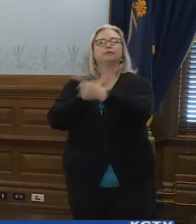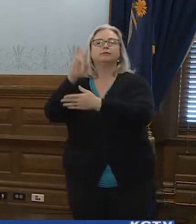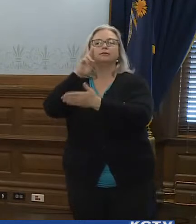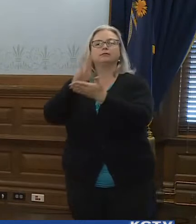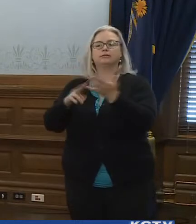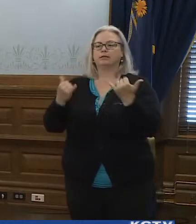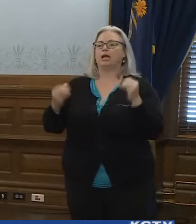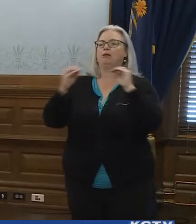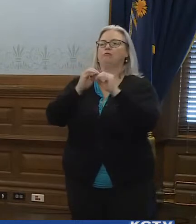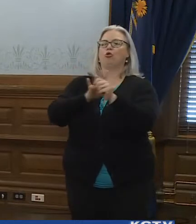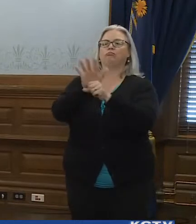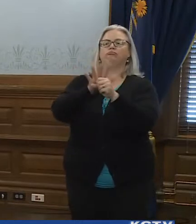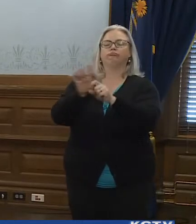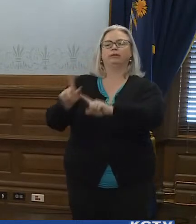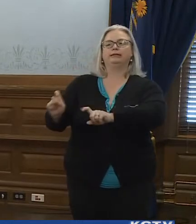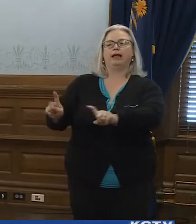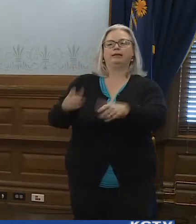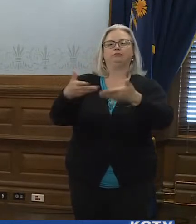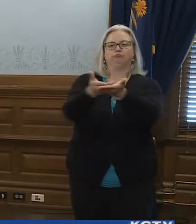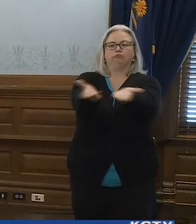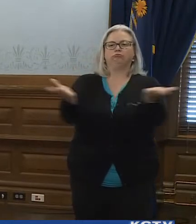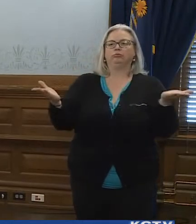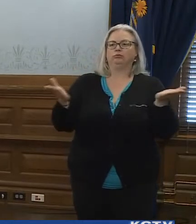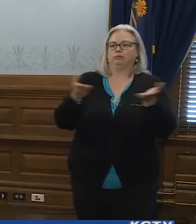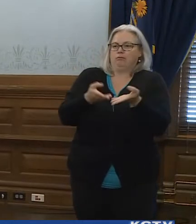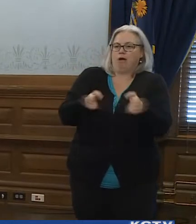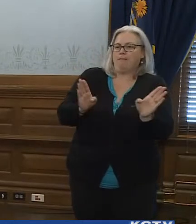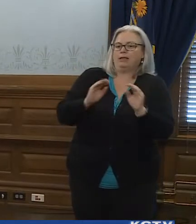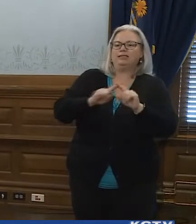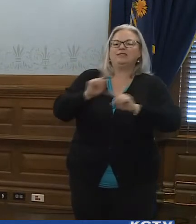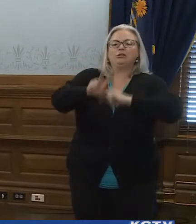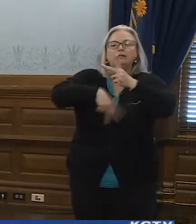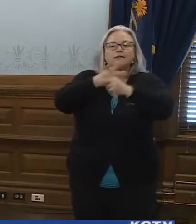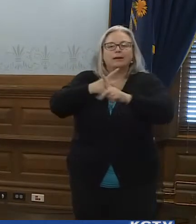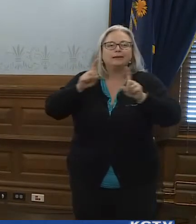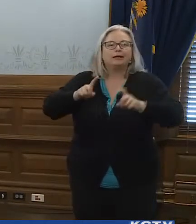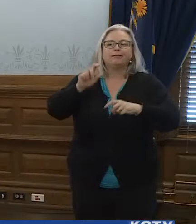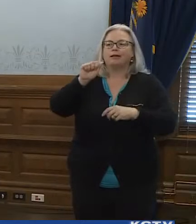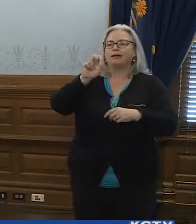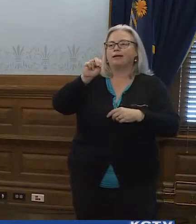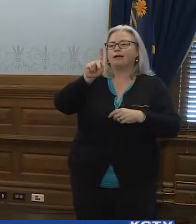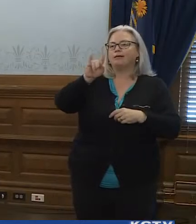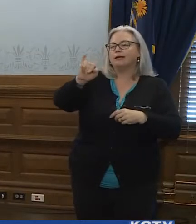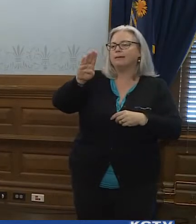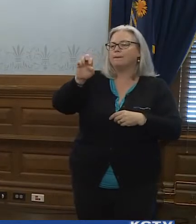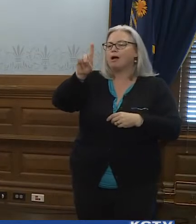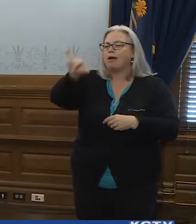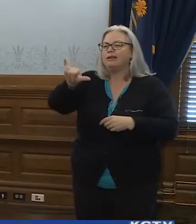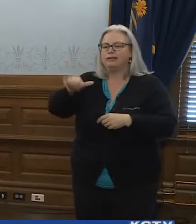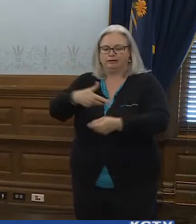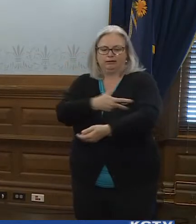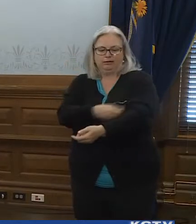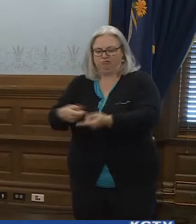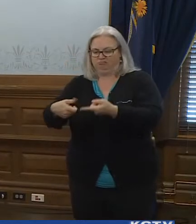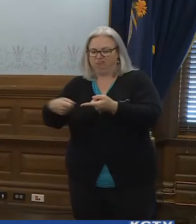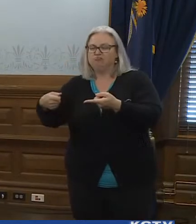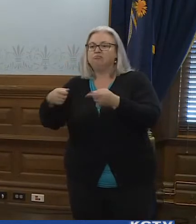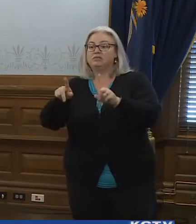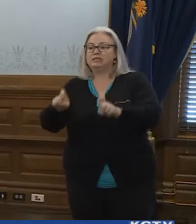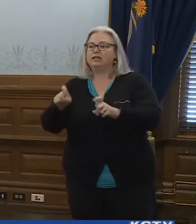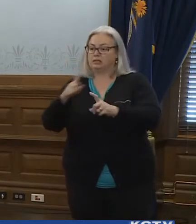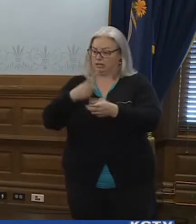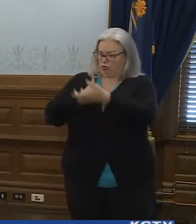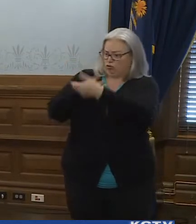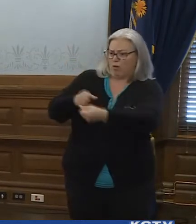there are more tests being made accessible to the public and more different types of tests, such as the antibody test, do you think that we can trust those results